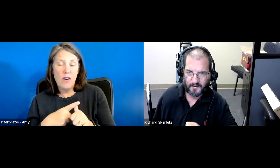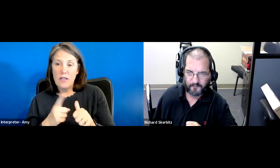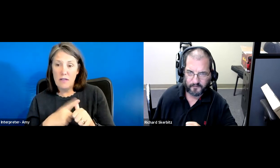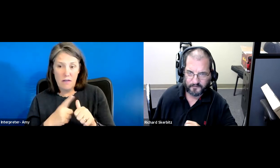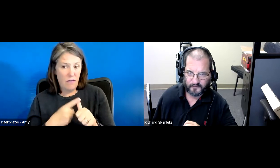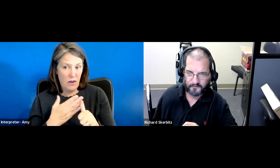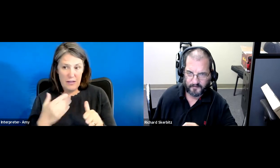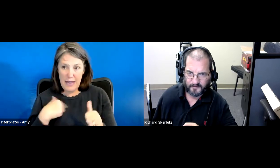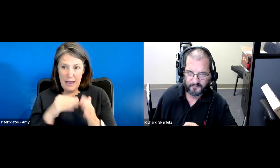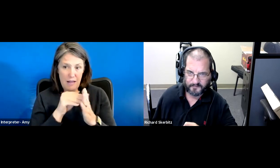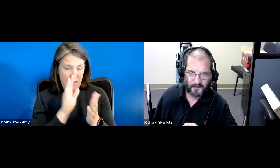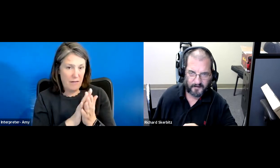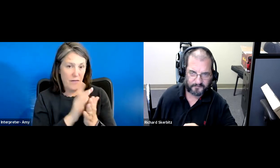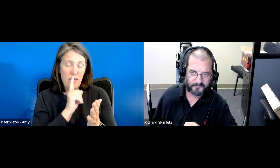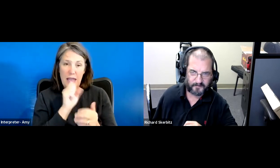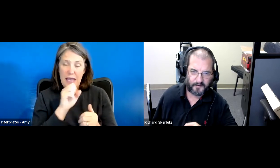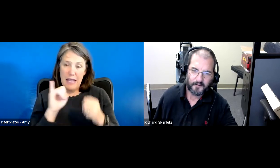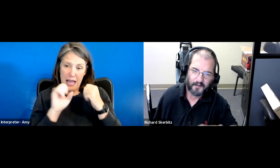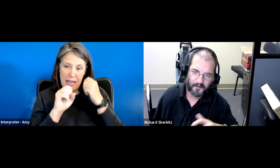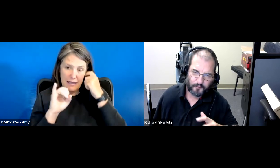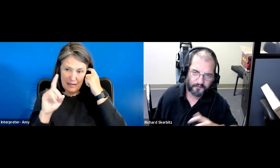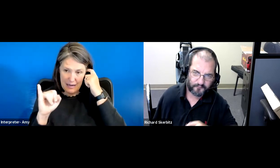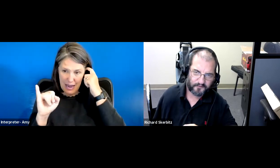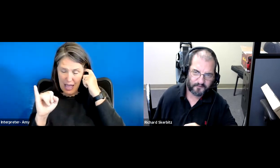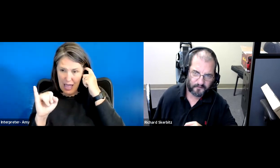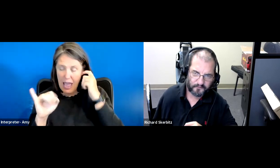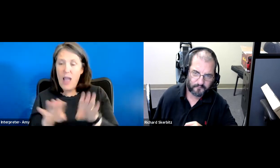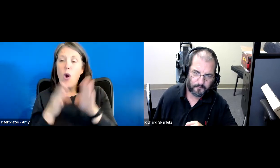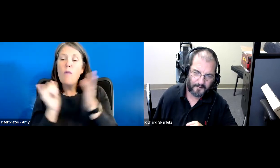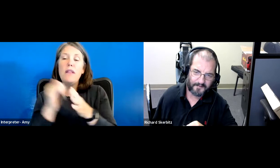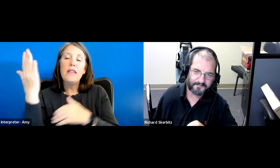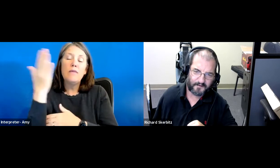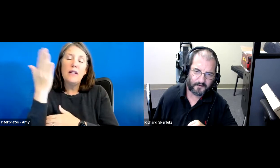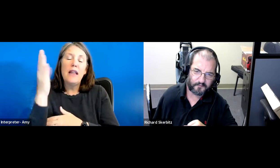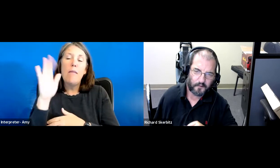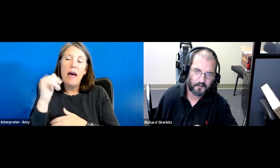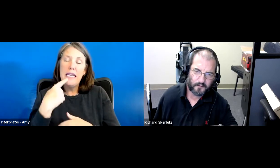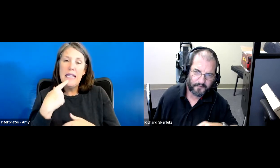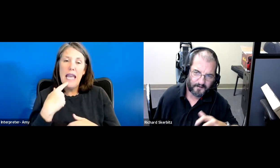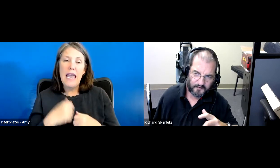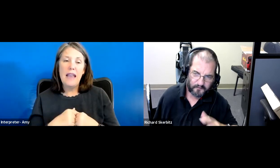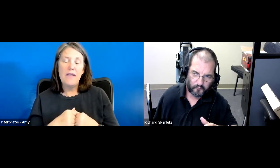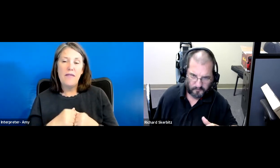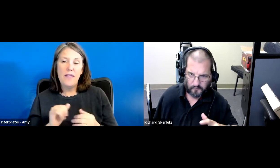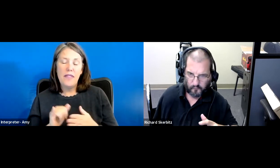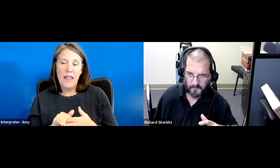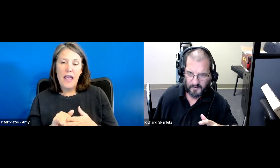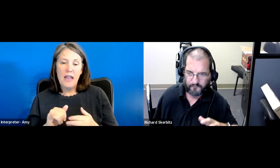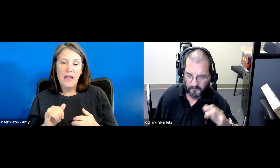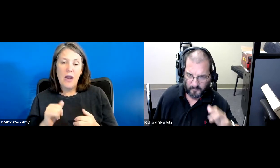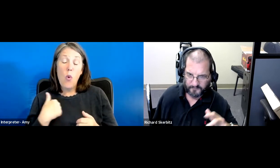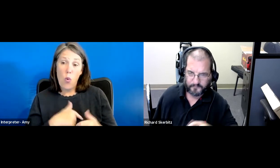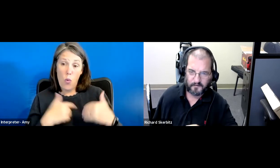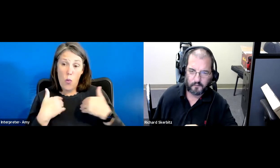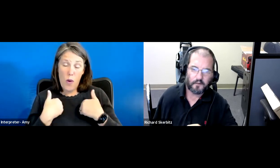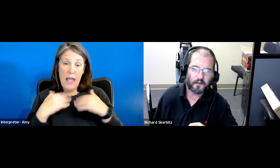one that I have listed is SSI, SSDI. I opened this presentation by saying that we have